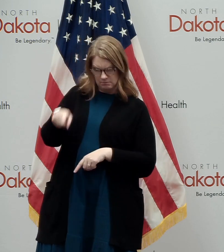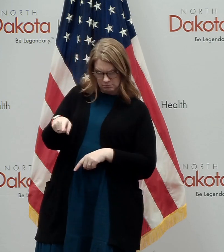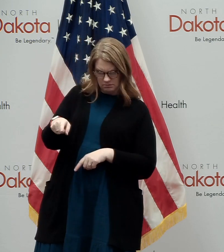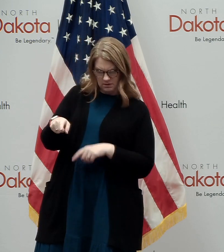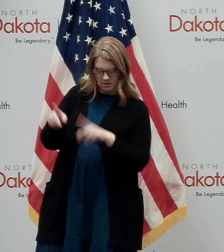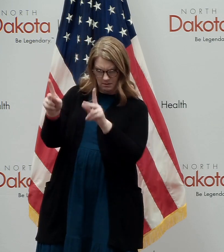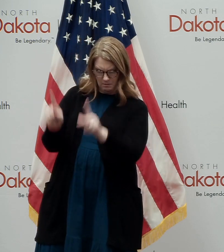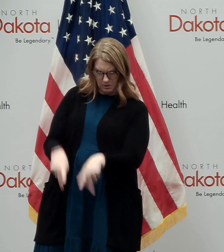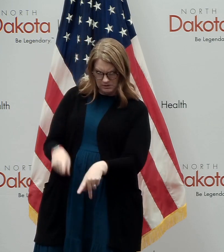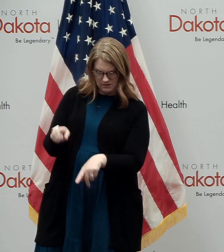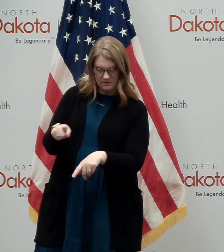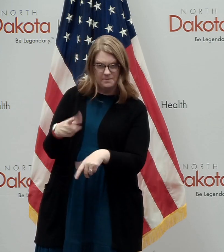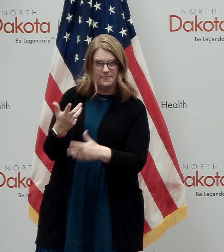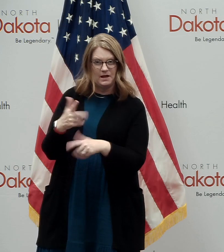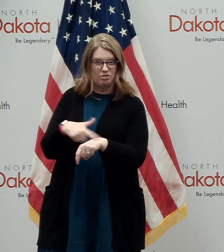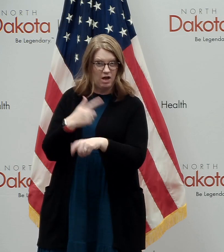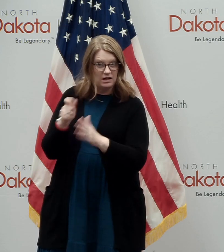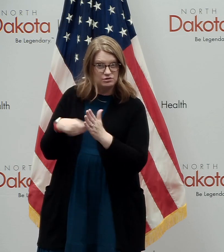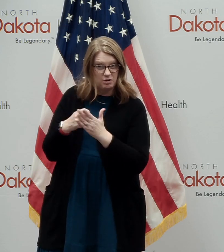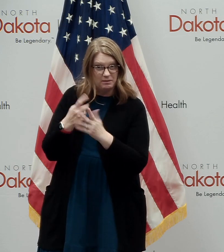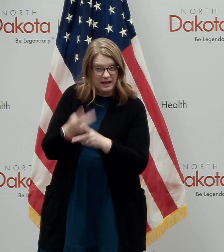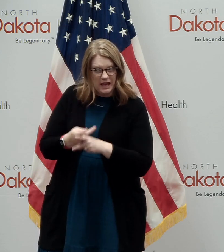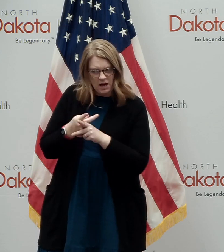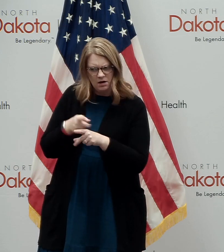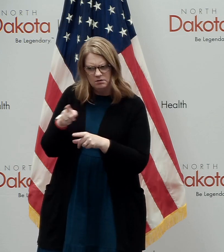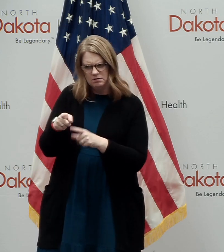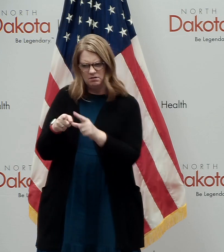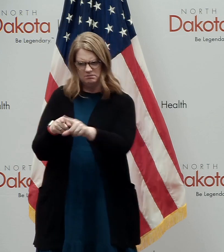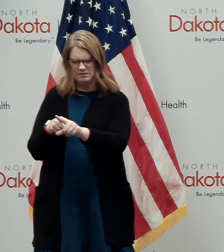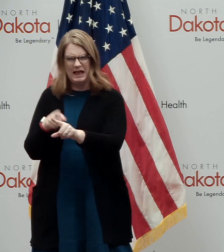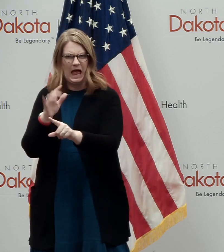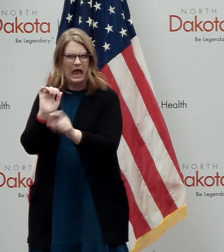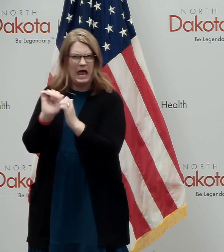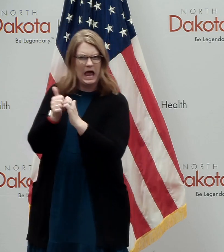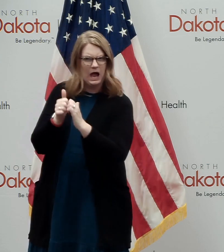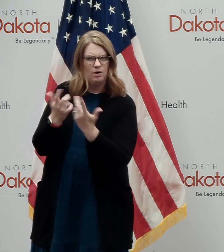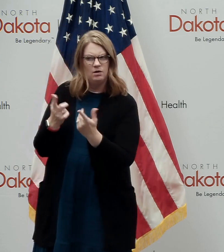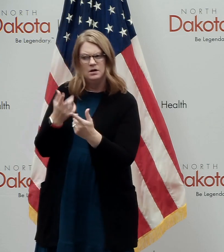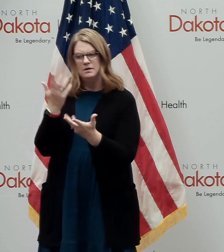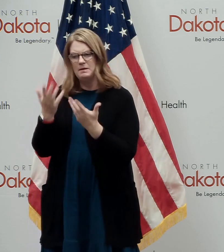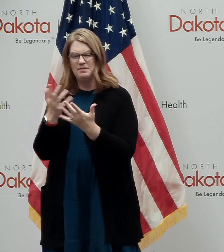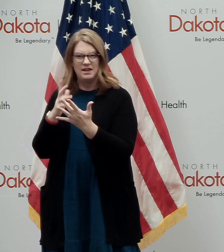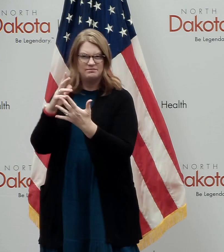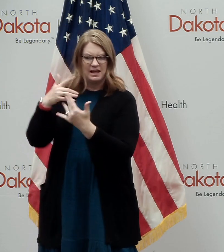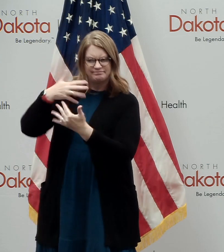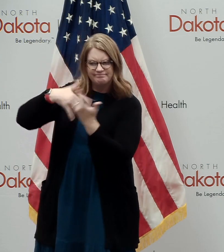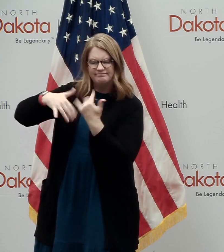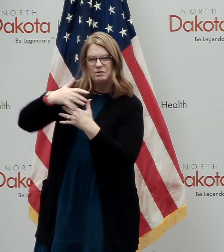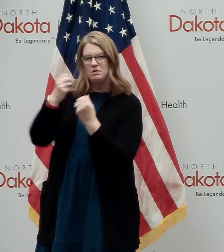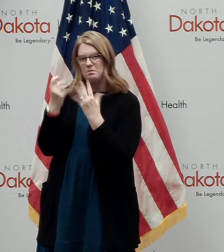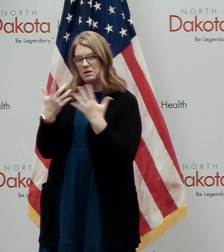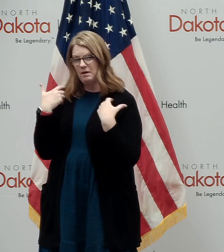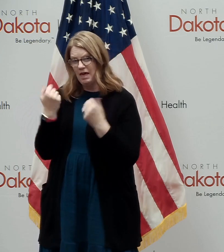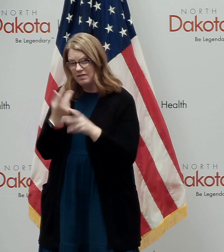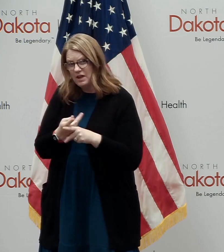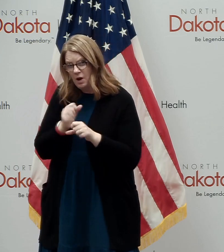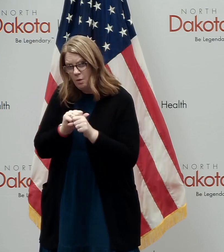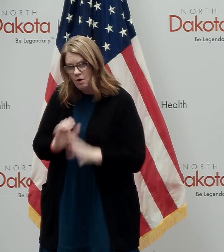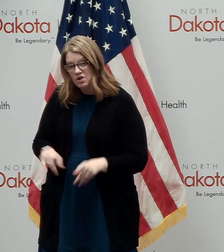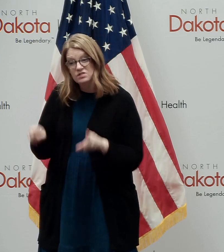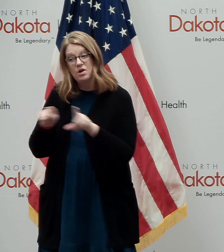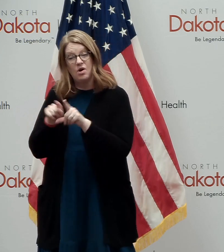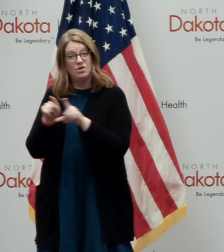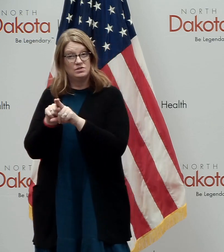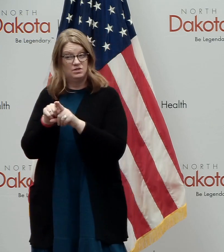had visitors. They would have had contact with multiple healthcare workers, but again, doing really effective